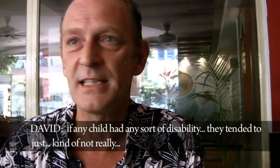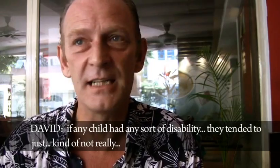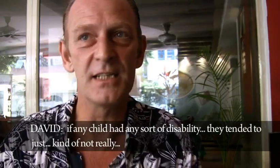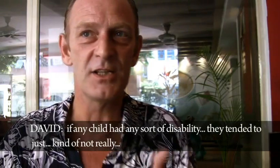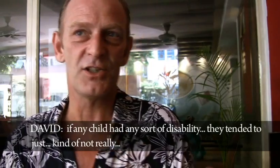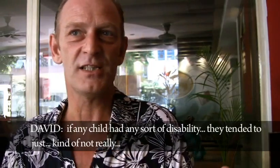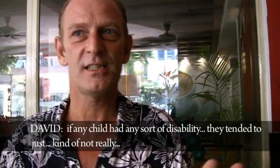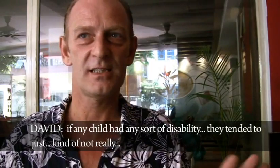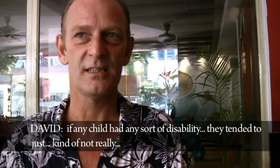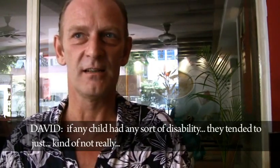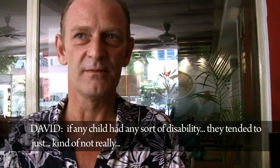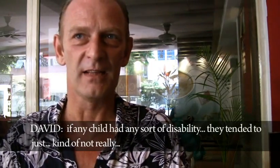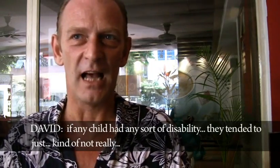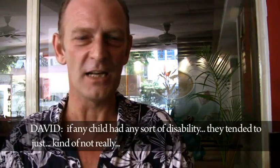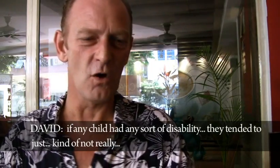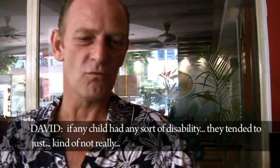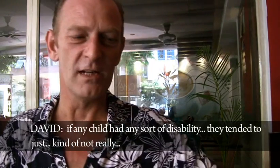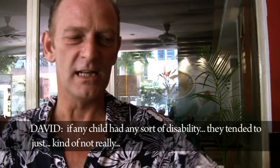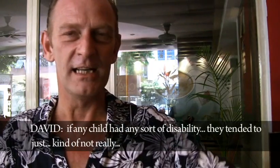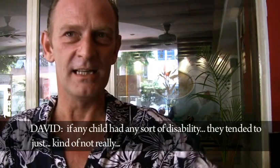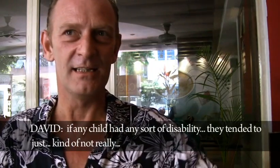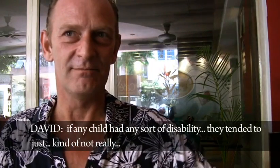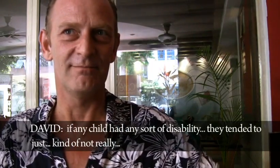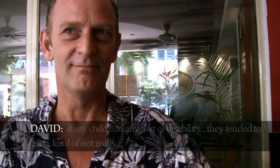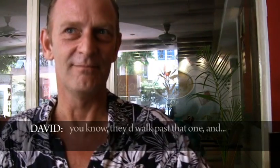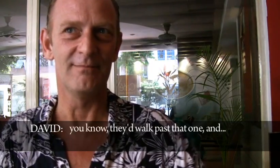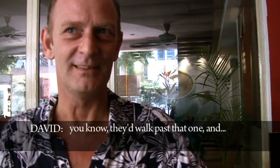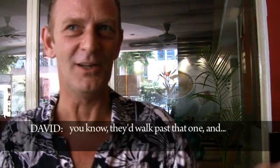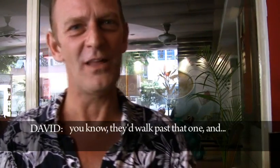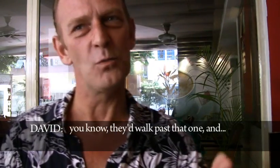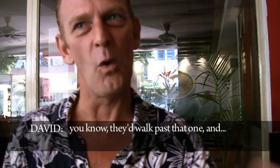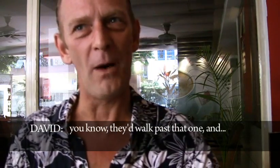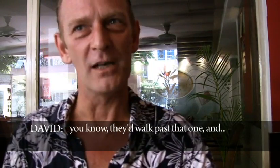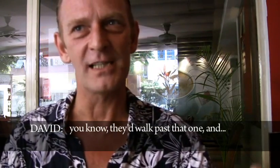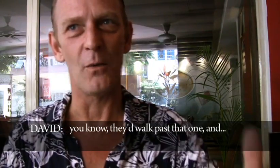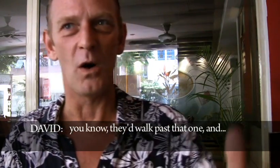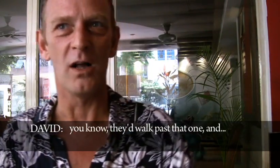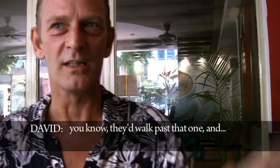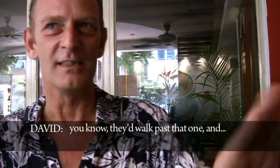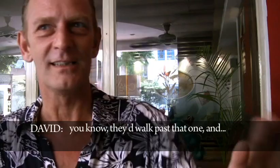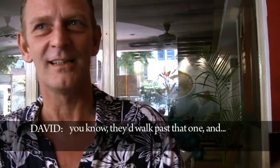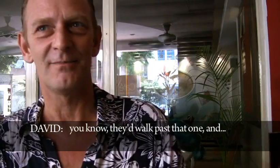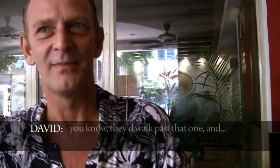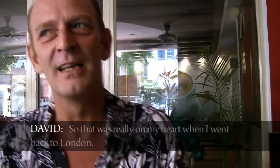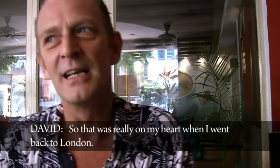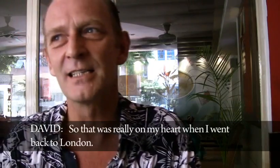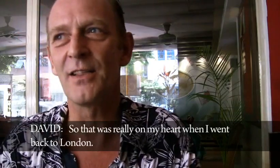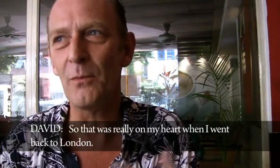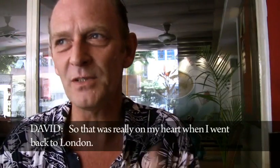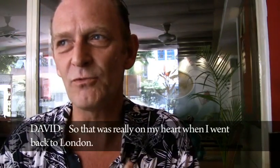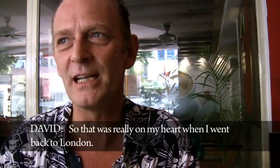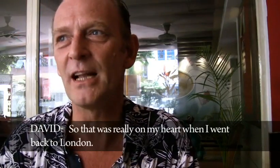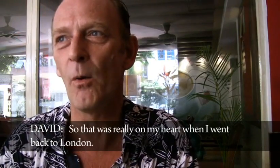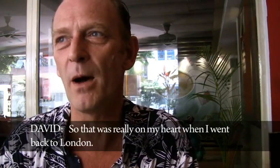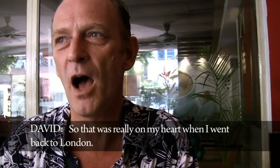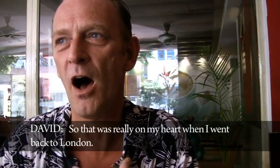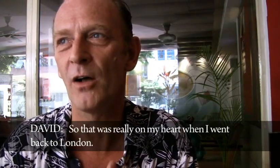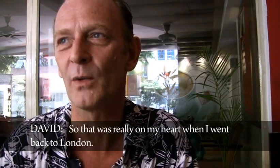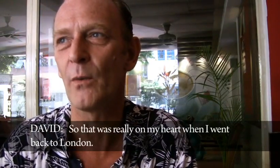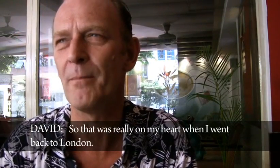to just kind of not really, you know, they'd walk past that one, and so that was really on my heart when I went back to